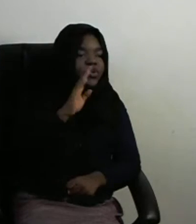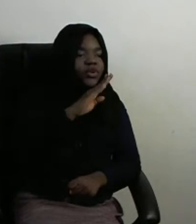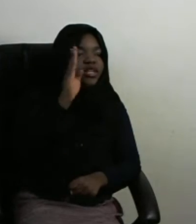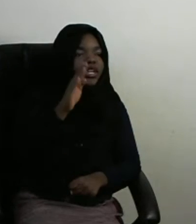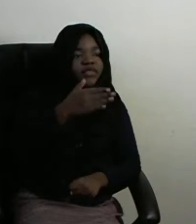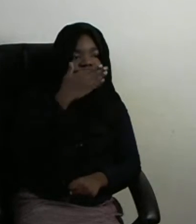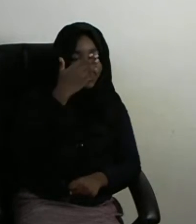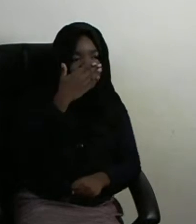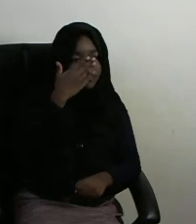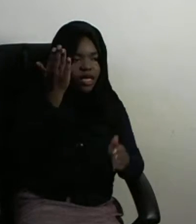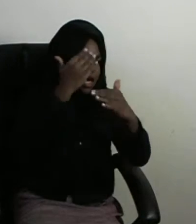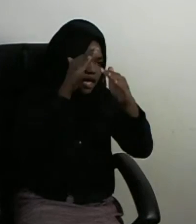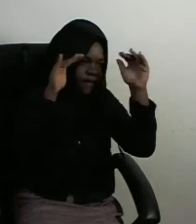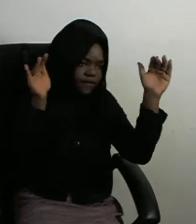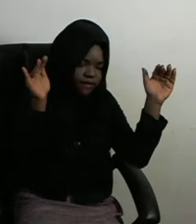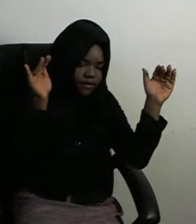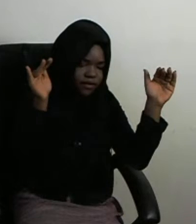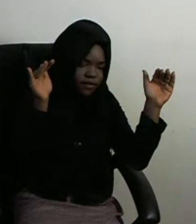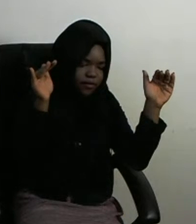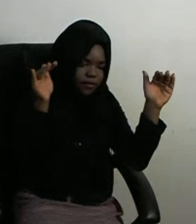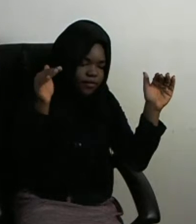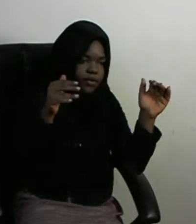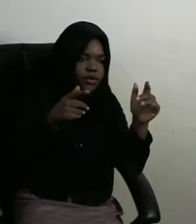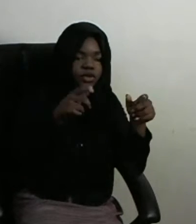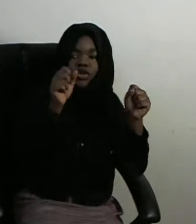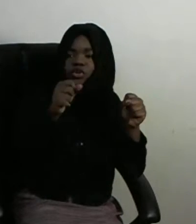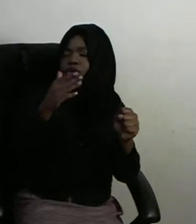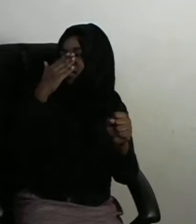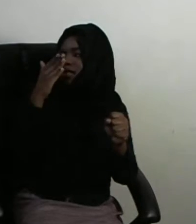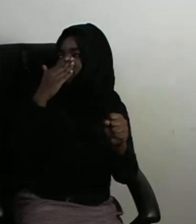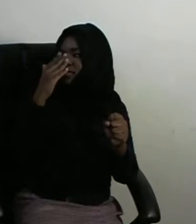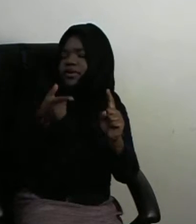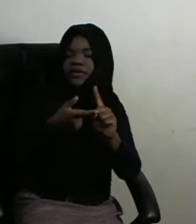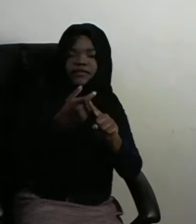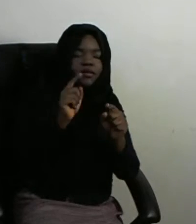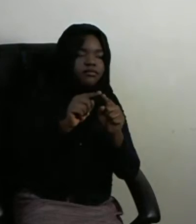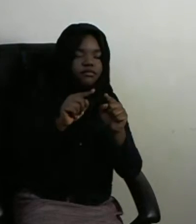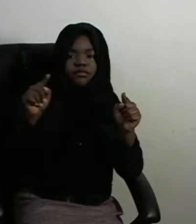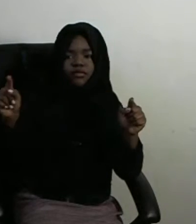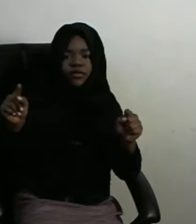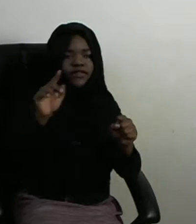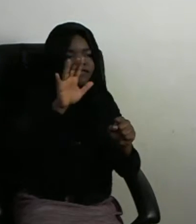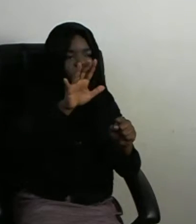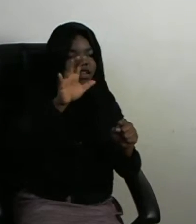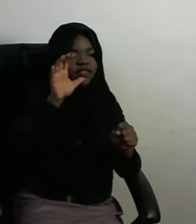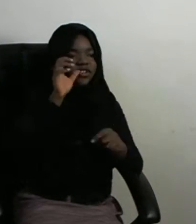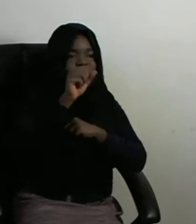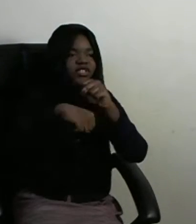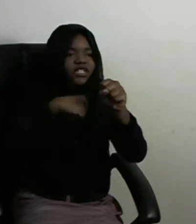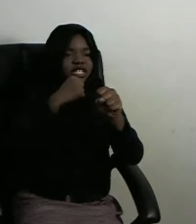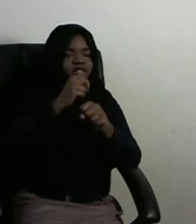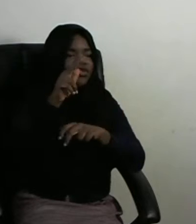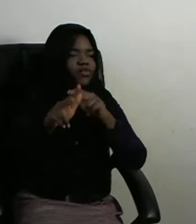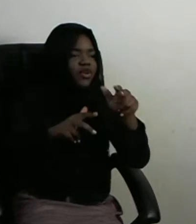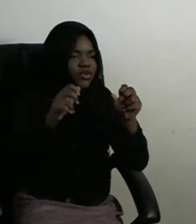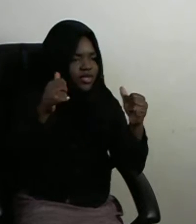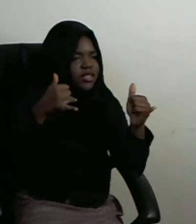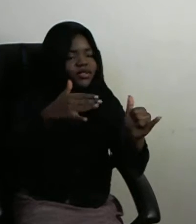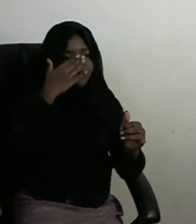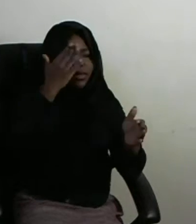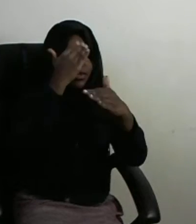the smell of paradise, which you could smell from a distance of 500 years of walking,